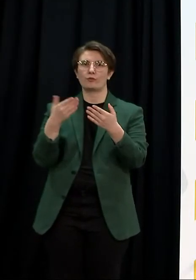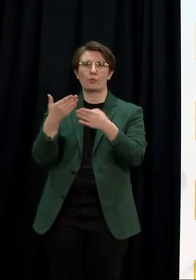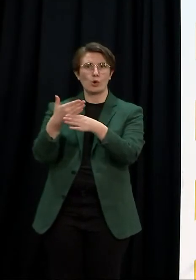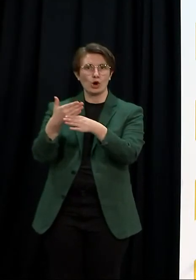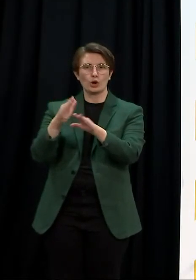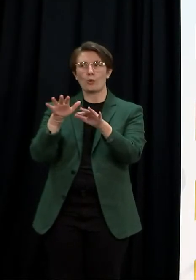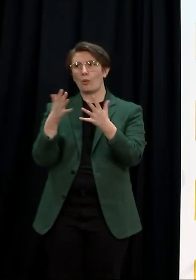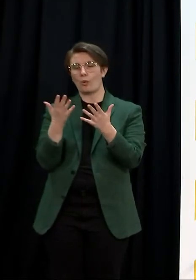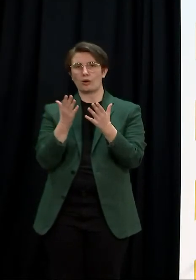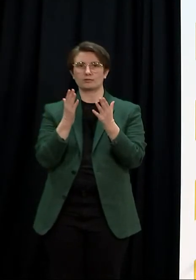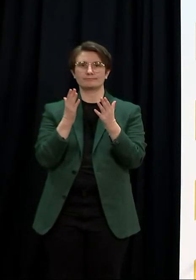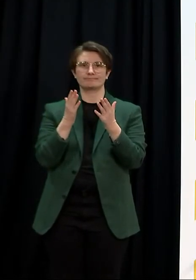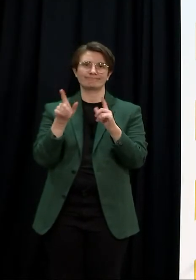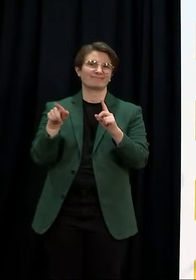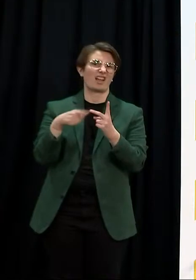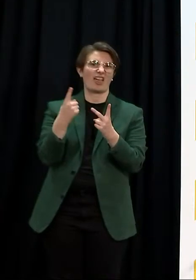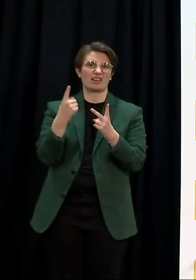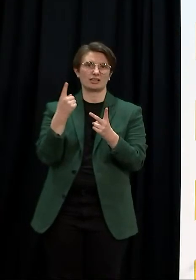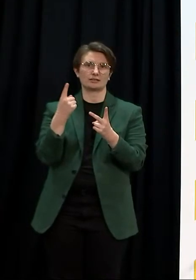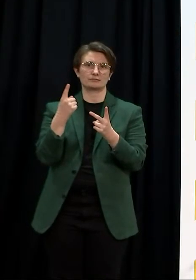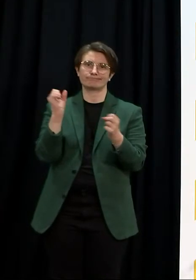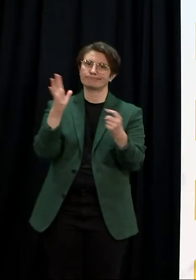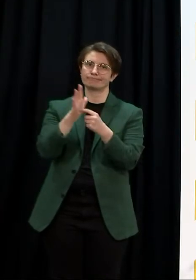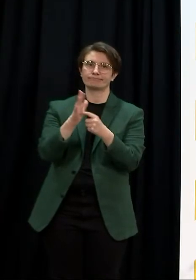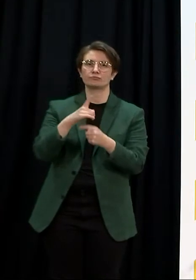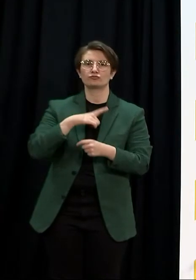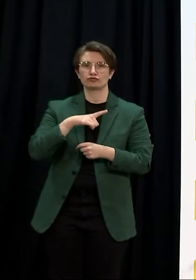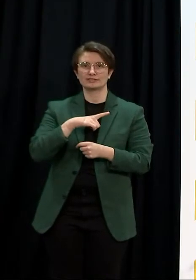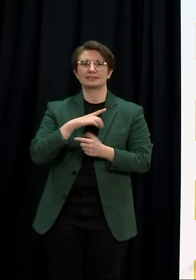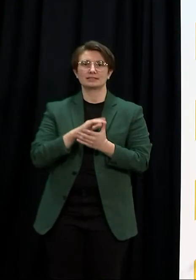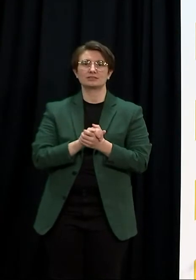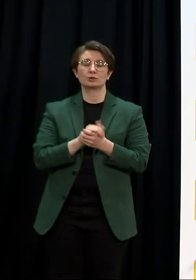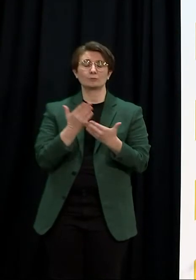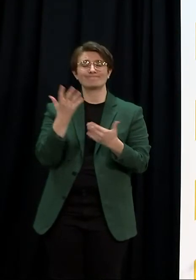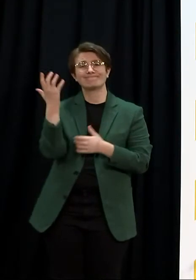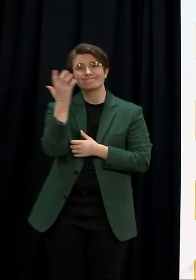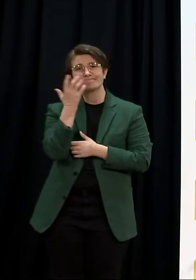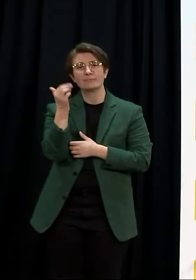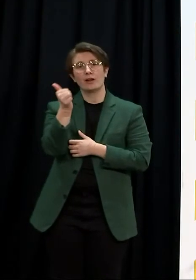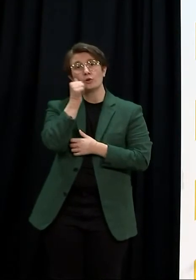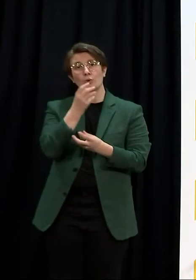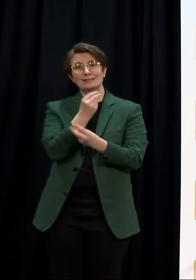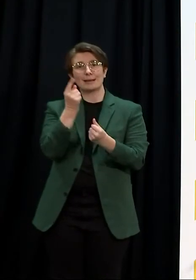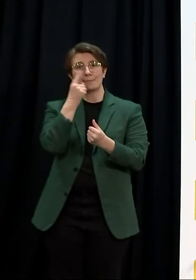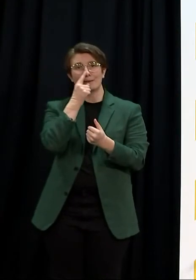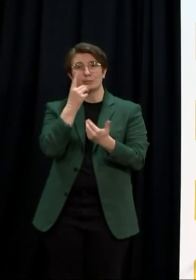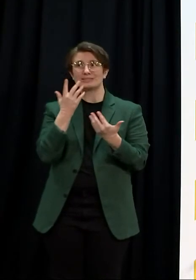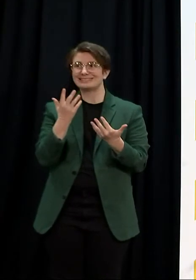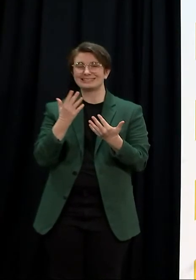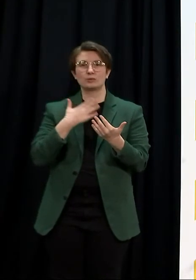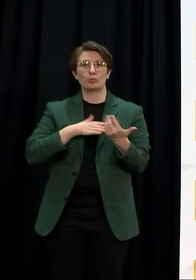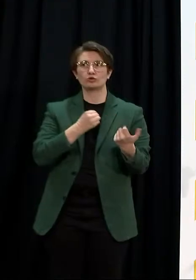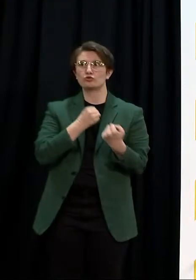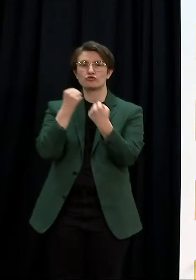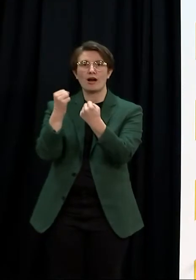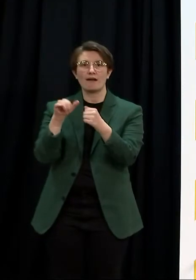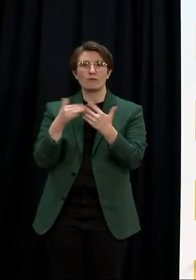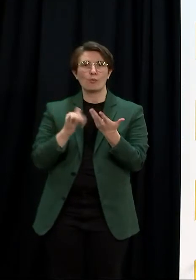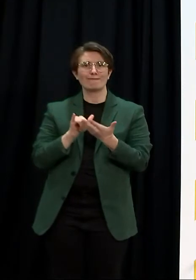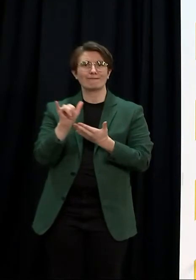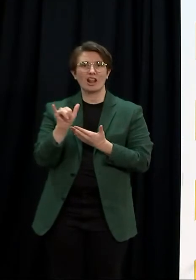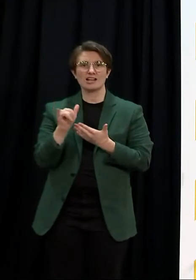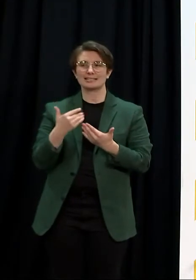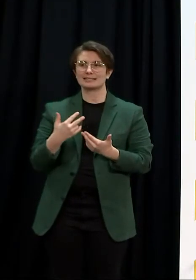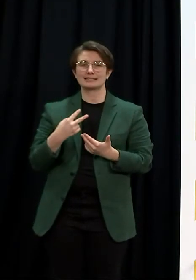acknowledge and extend my gratitude and sympathy to those people who are affected by these very, very tight restrictions, especially